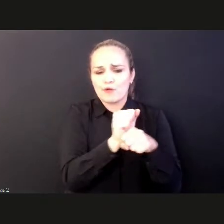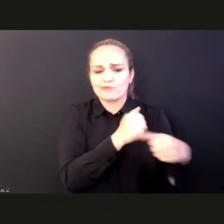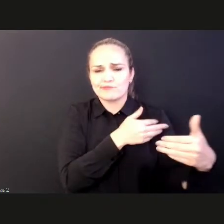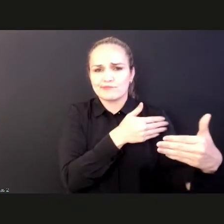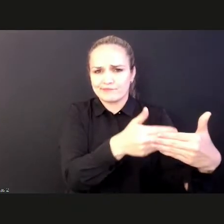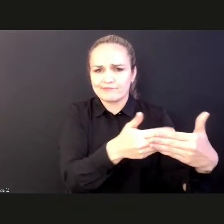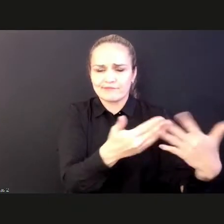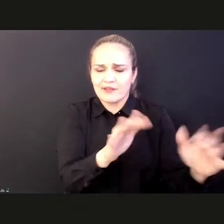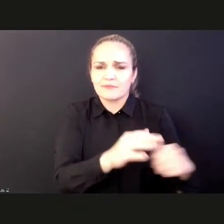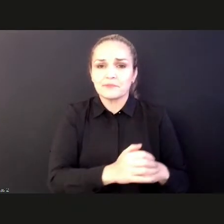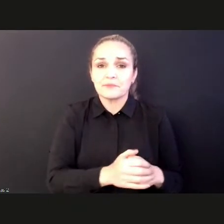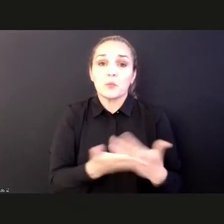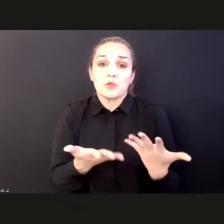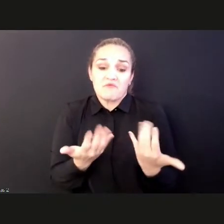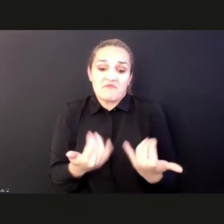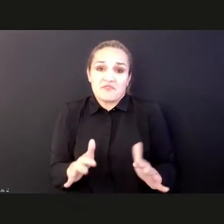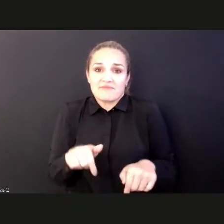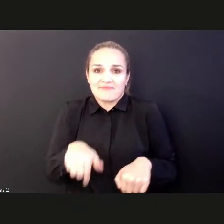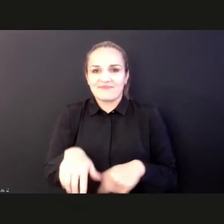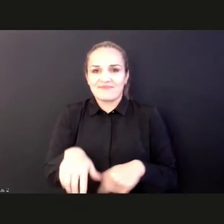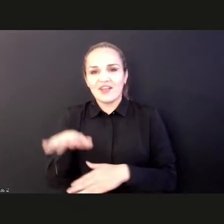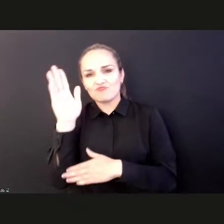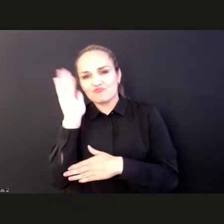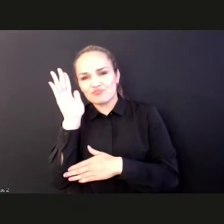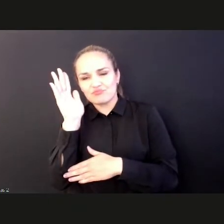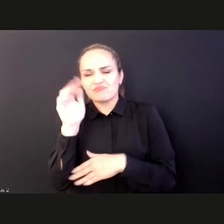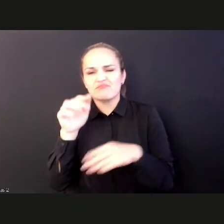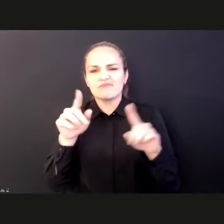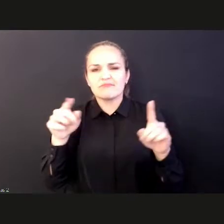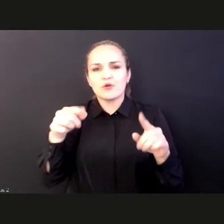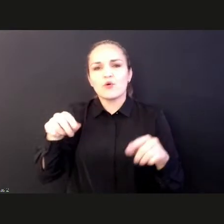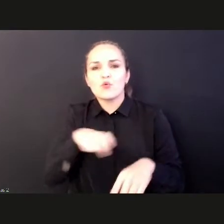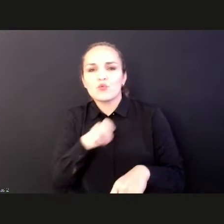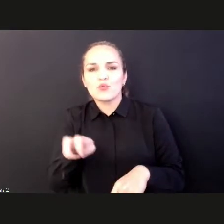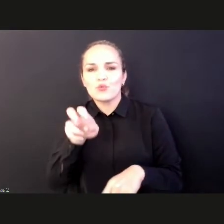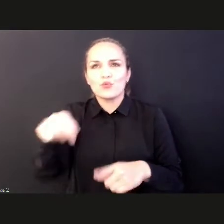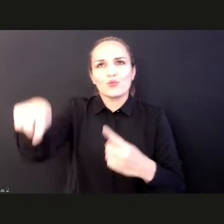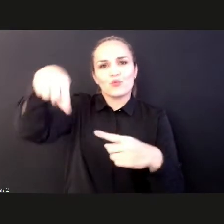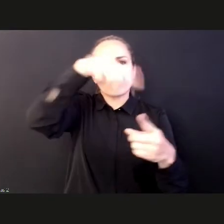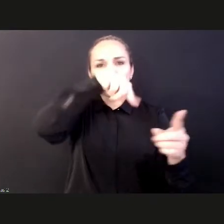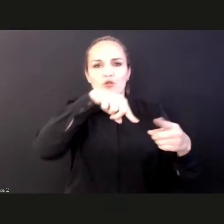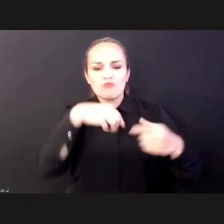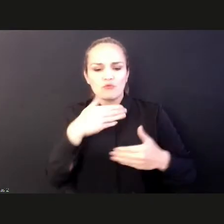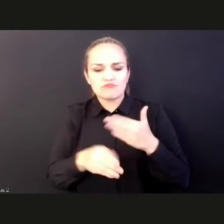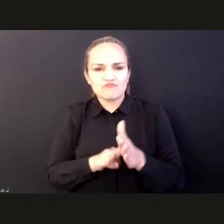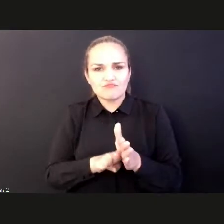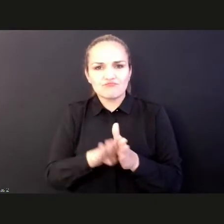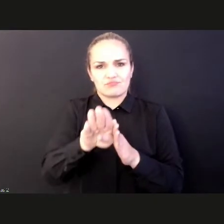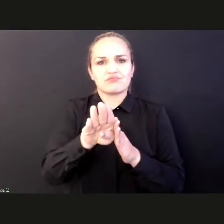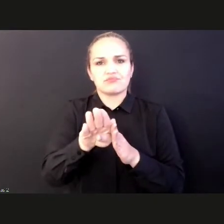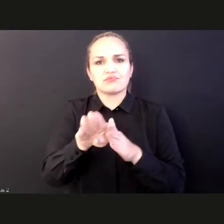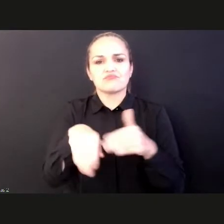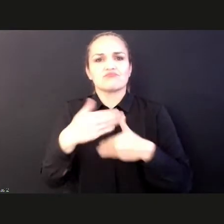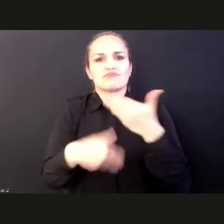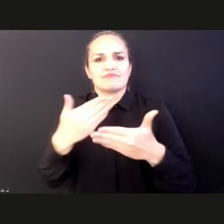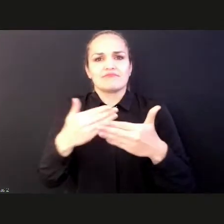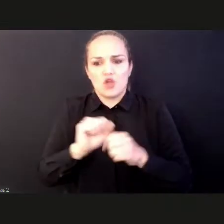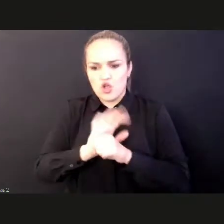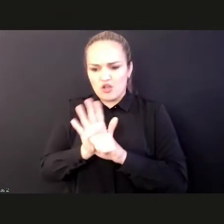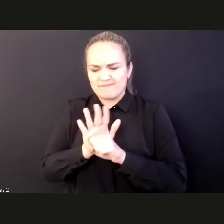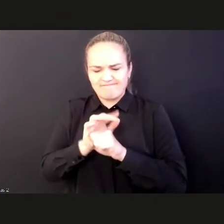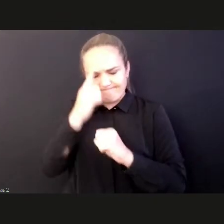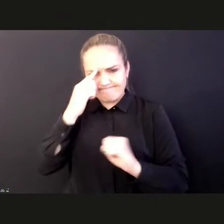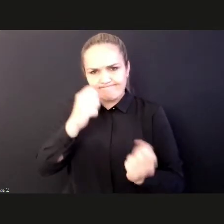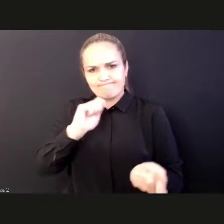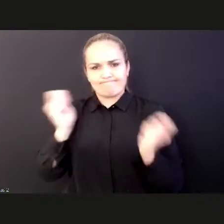give a good synthesis in just a few minutes, but I would like to recall that we've heard that tourism numbers are